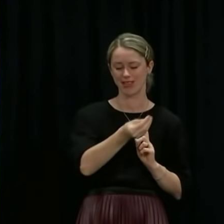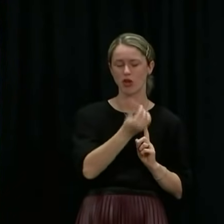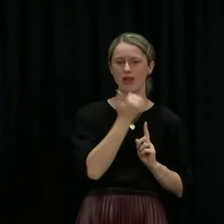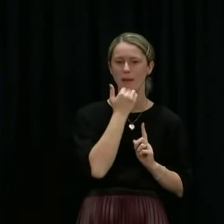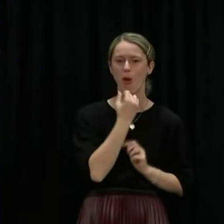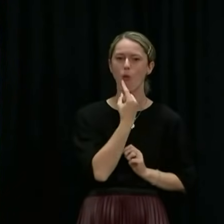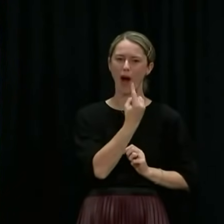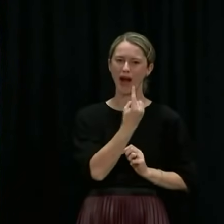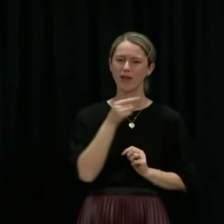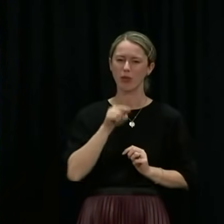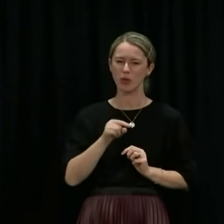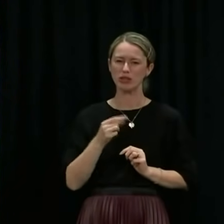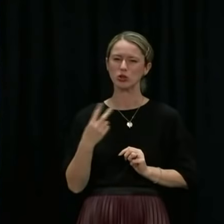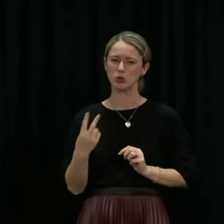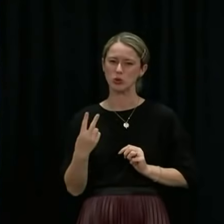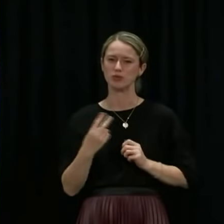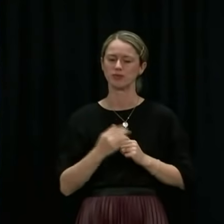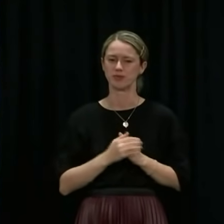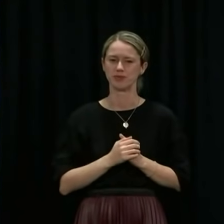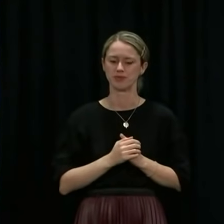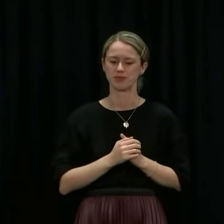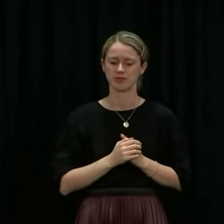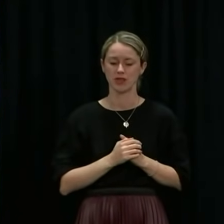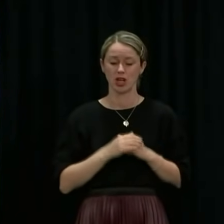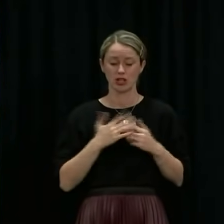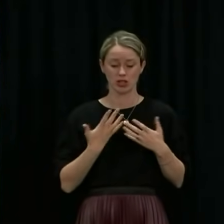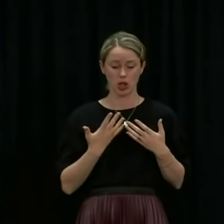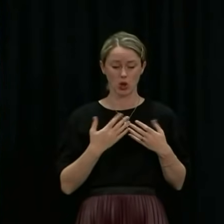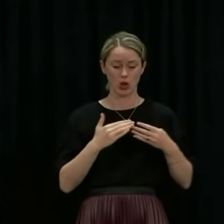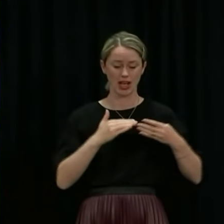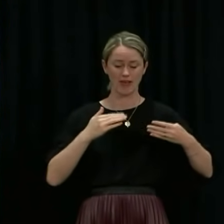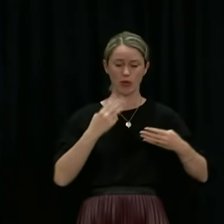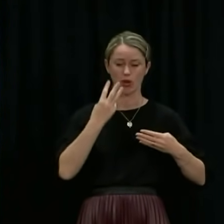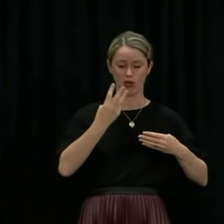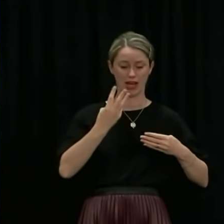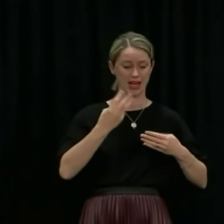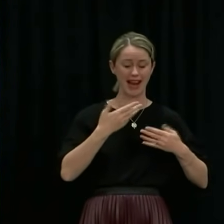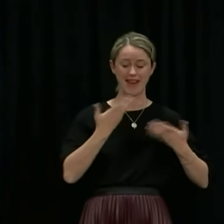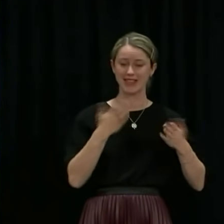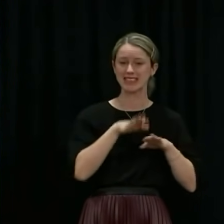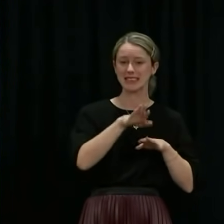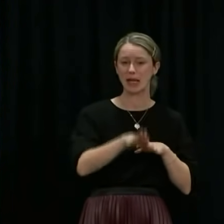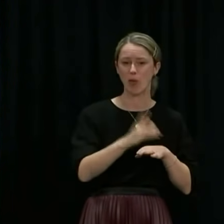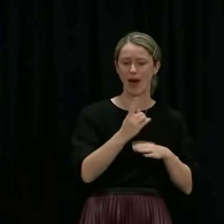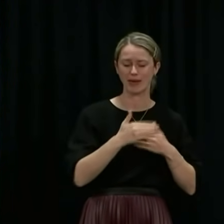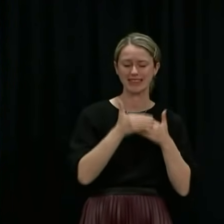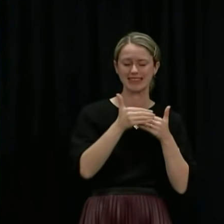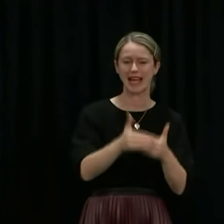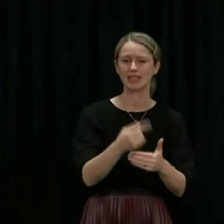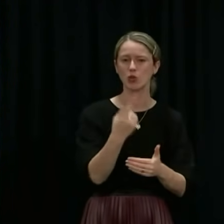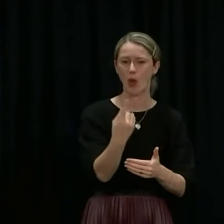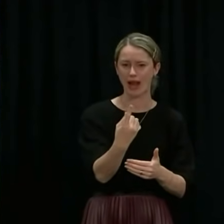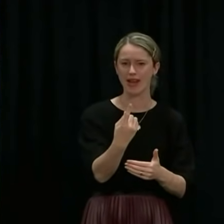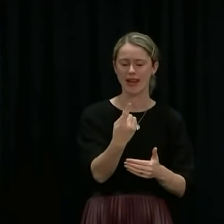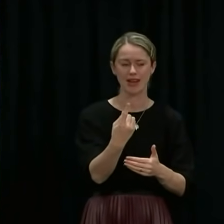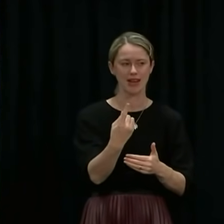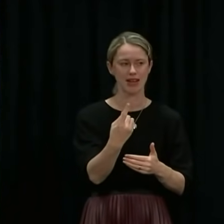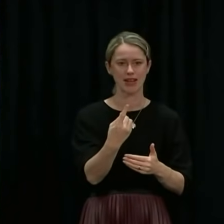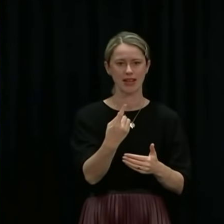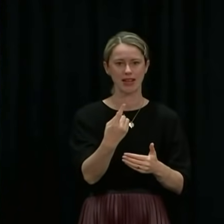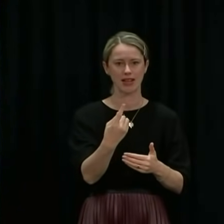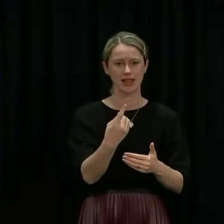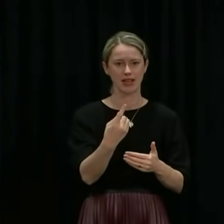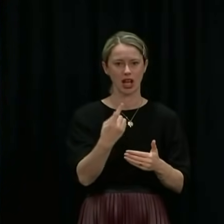and everything that goes around alert level 3, including that stage 1 and the requirements on people, particularly about not